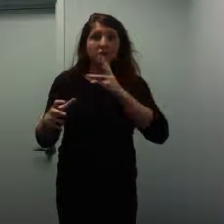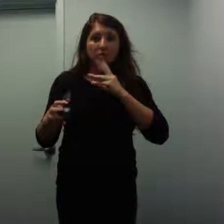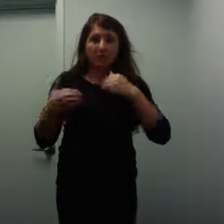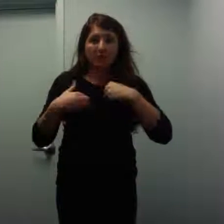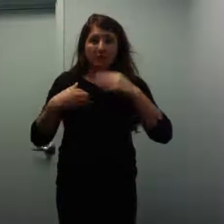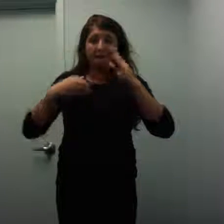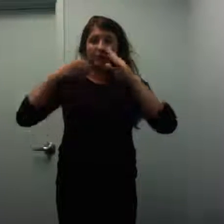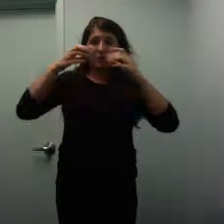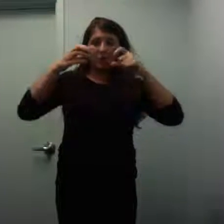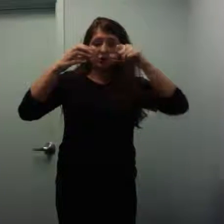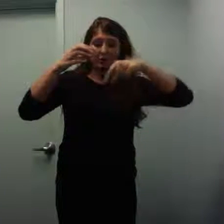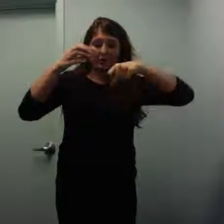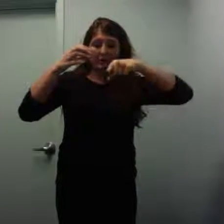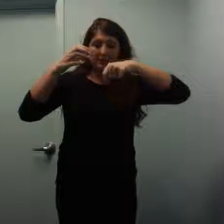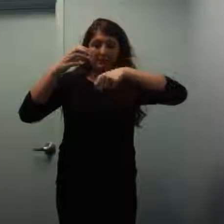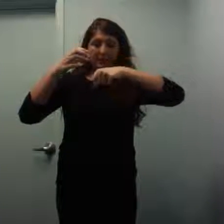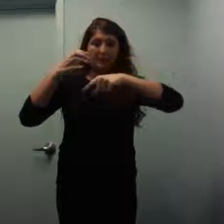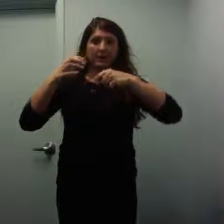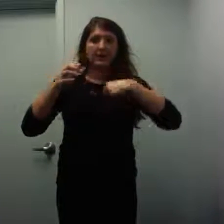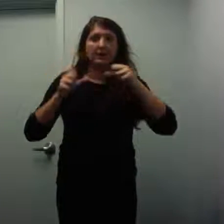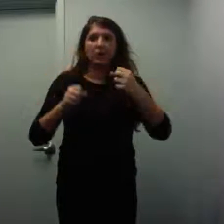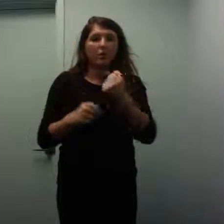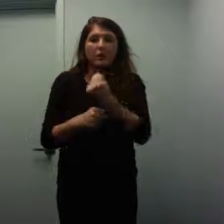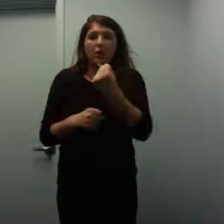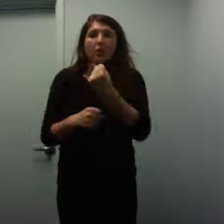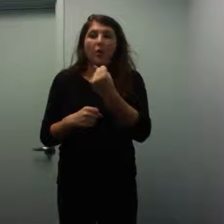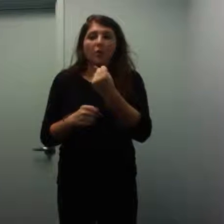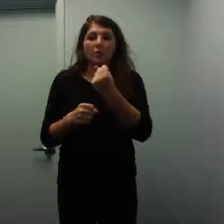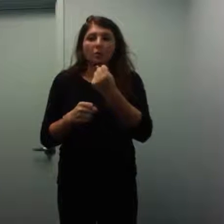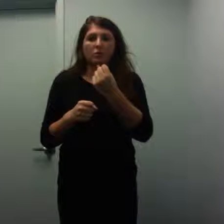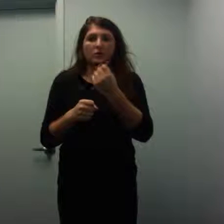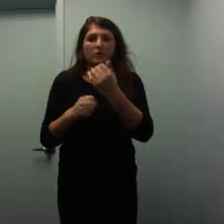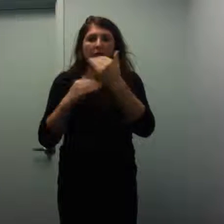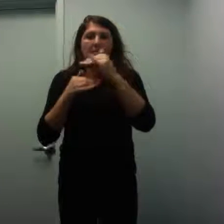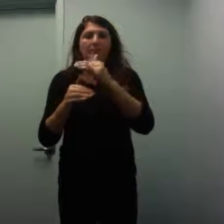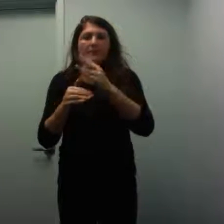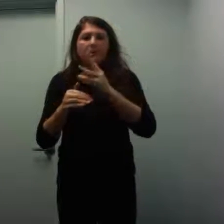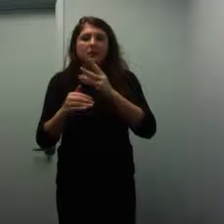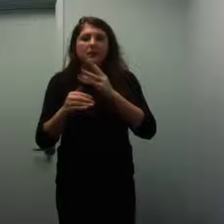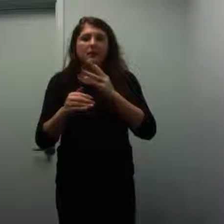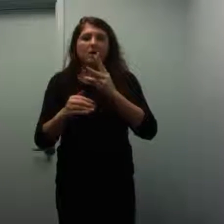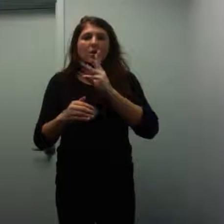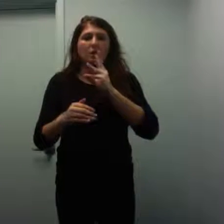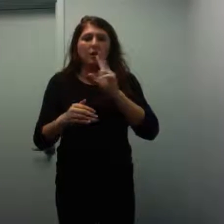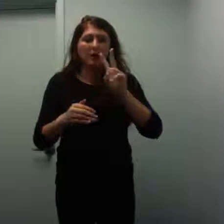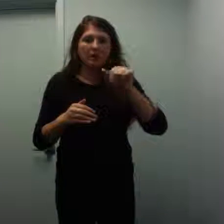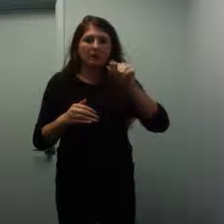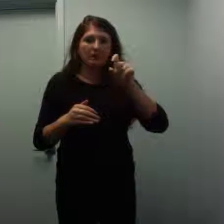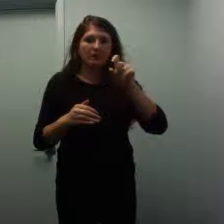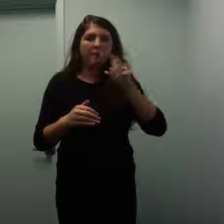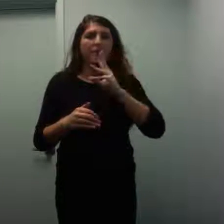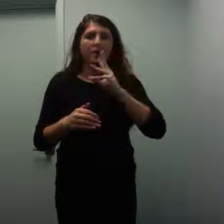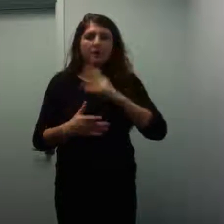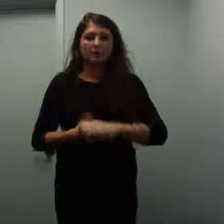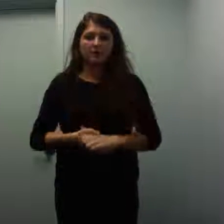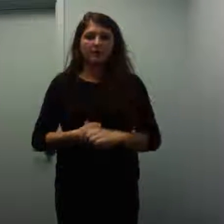So it's only holding a certain amount of water, and eventually it's going to start giving some of that off. Other things you can describe as being